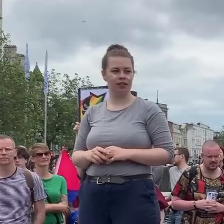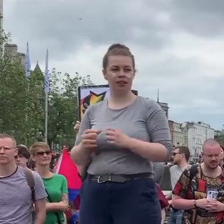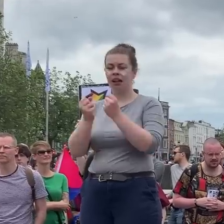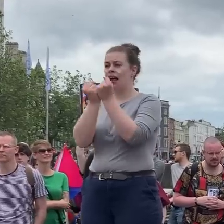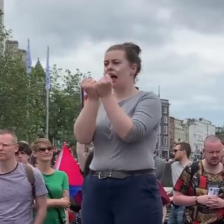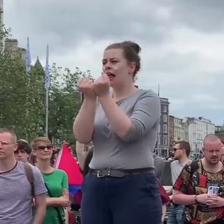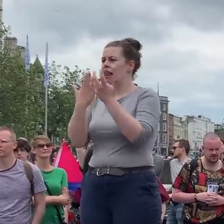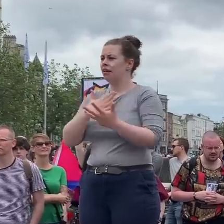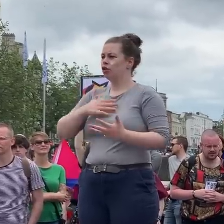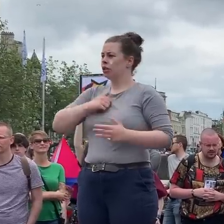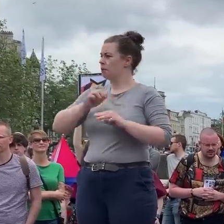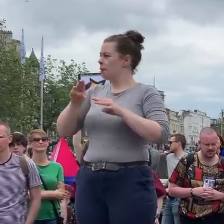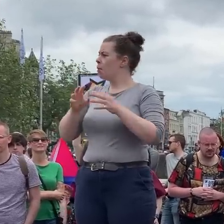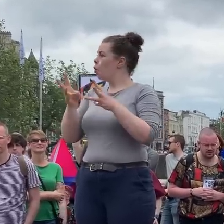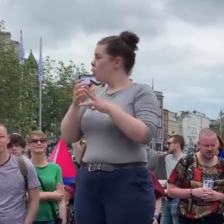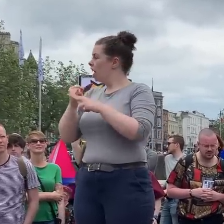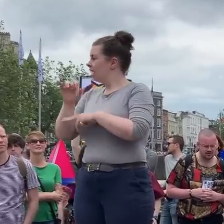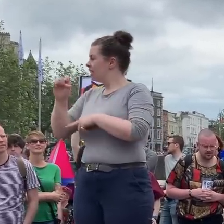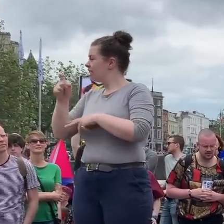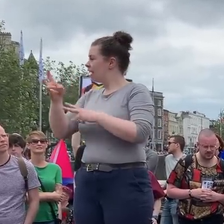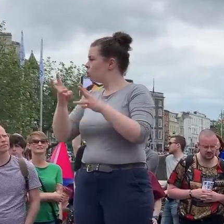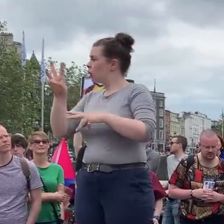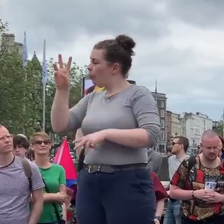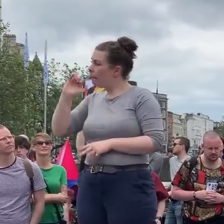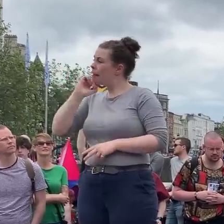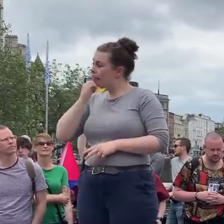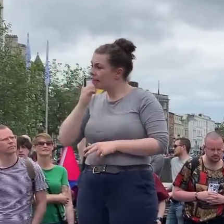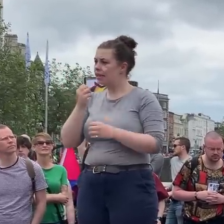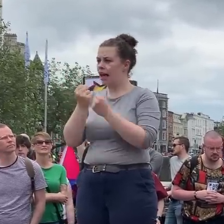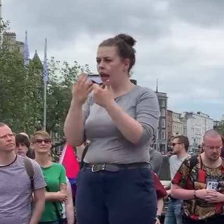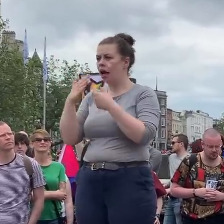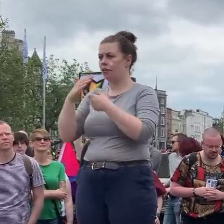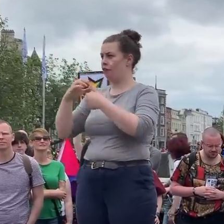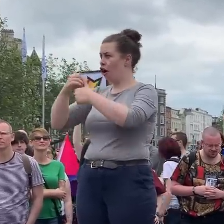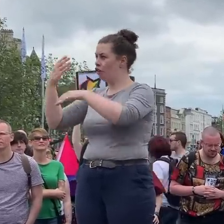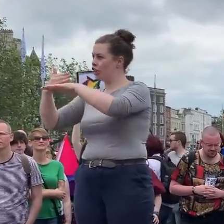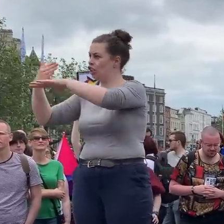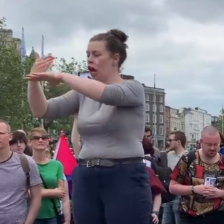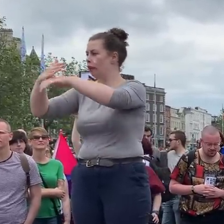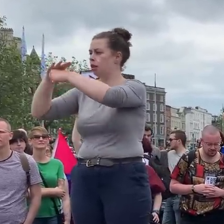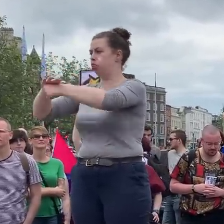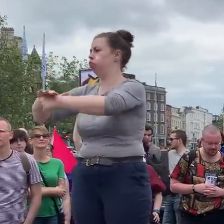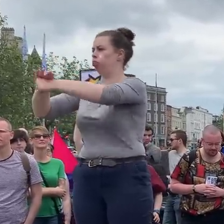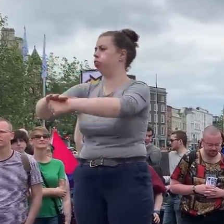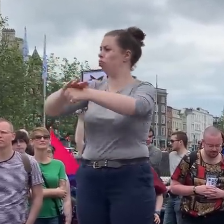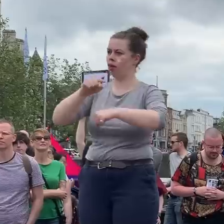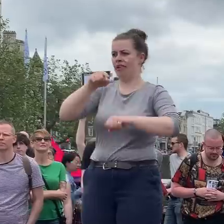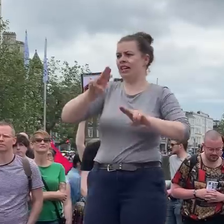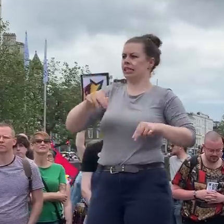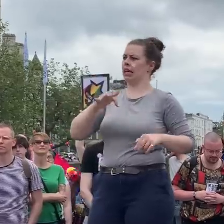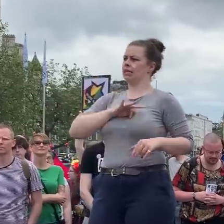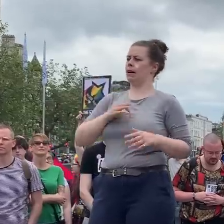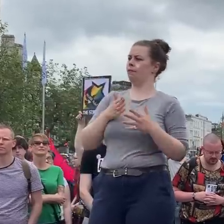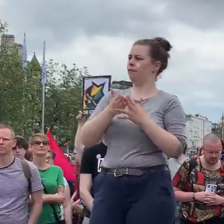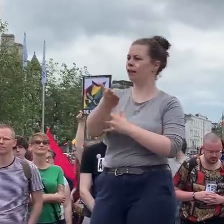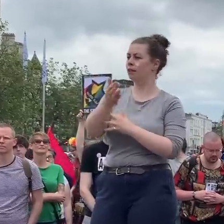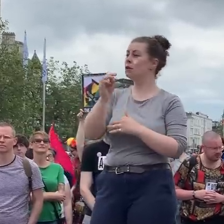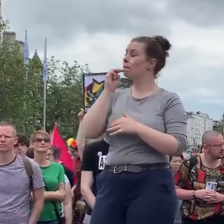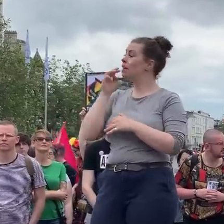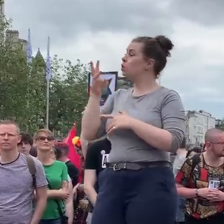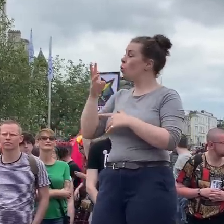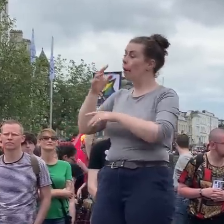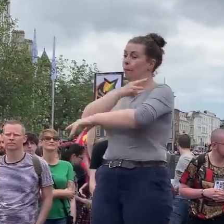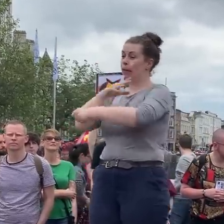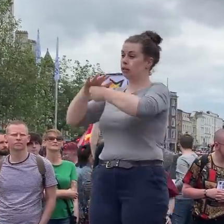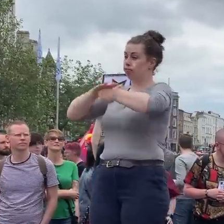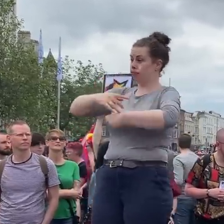A lot of trans people are more likely to go into sex work because they face a lot of discrimination in other areas of employment. So when the Gardaí crack down on sex workers, they're cracking down